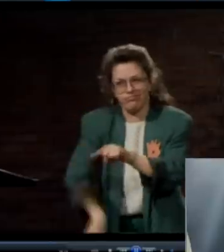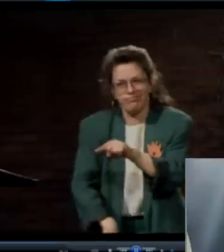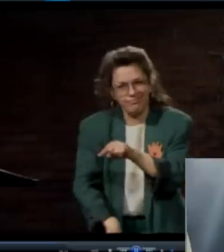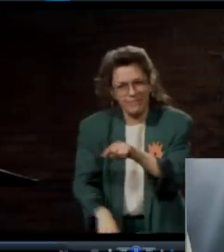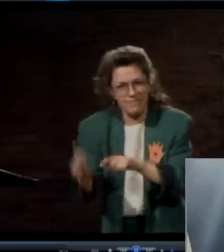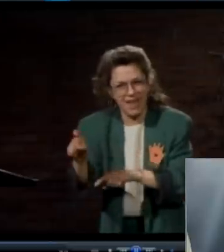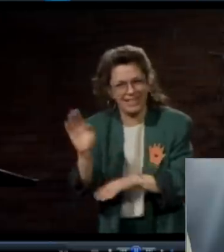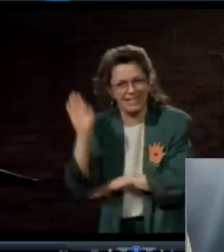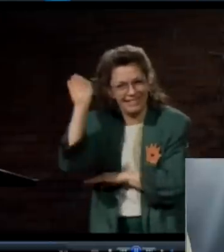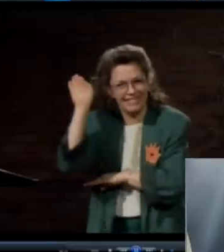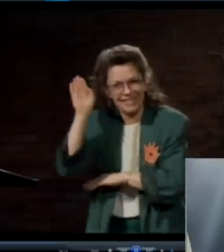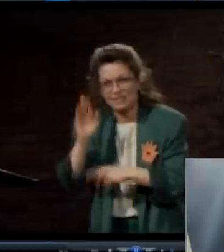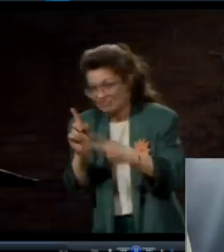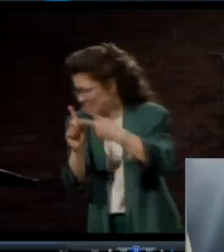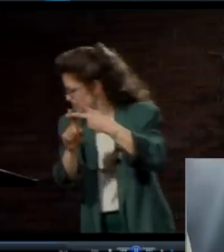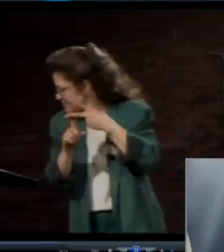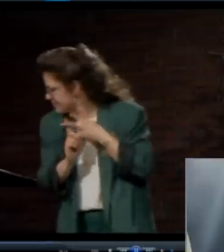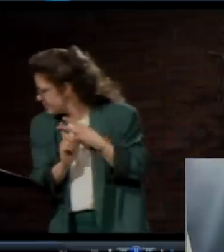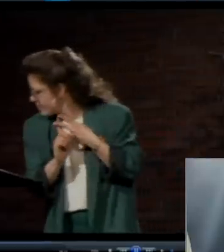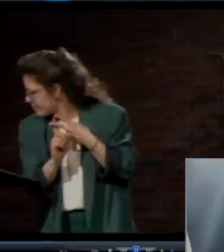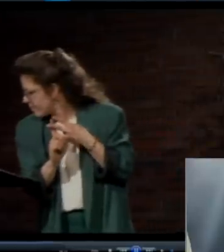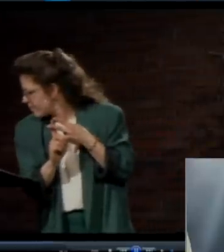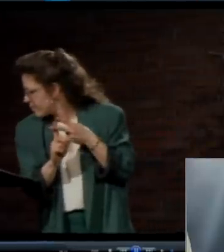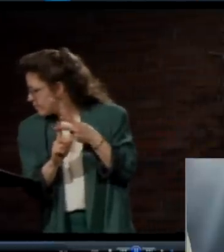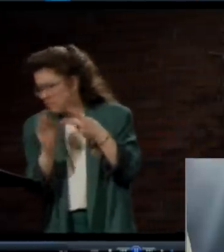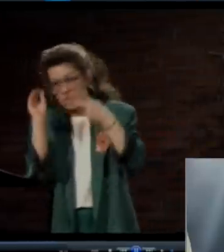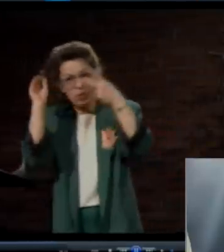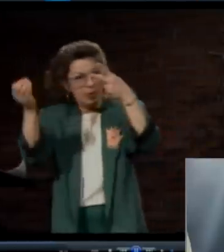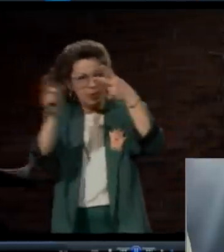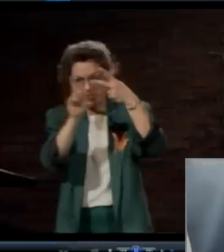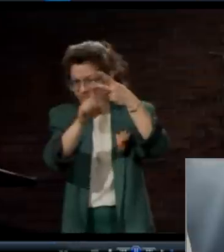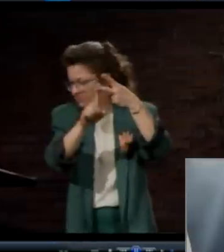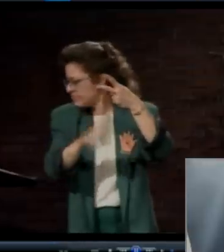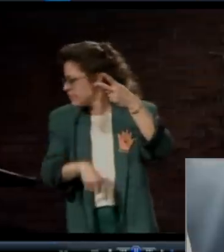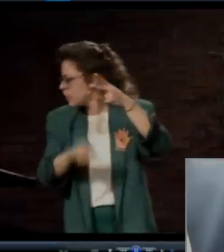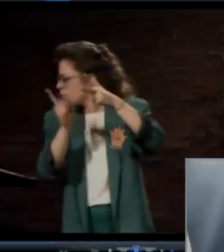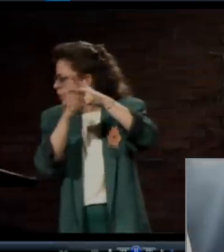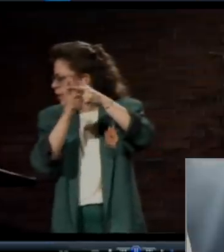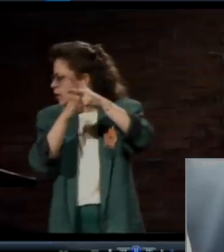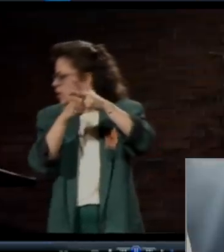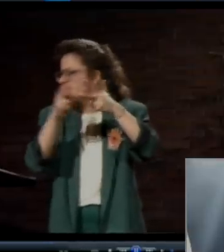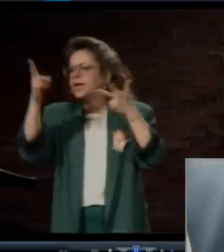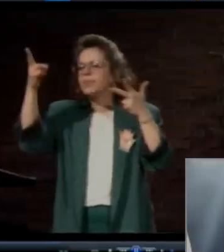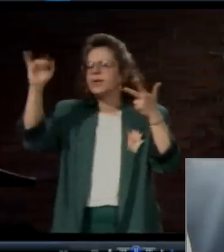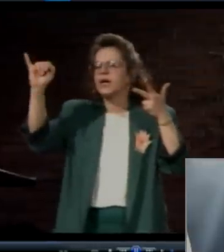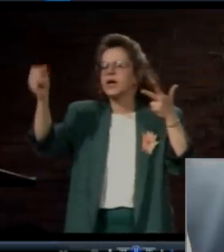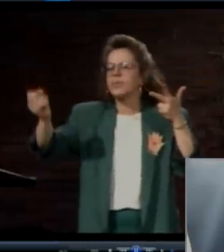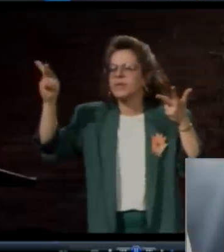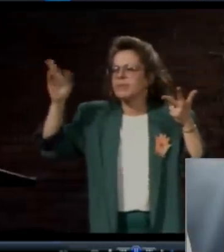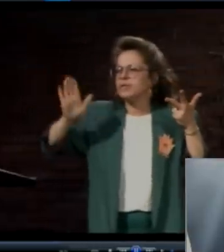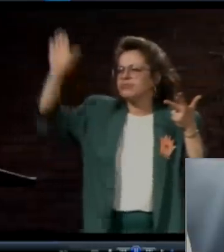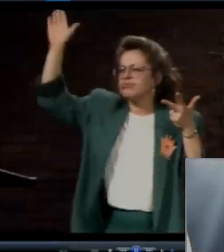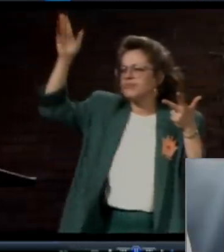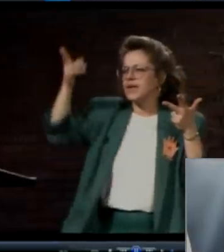think it's hard of hearing? Oh, come on, y'all. Pay attention. I'm seeing who's participating,